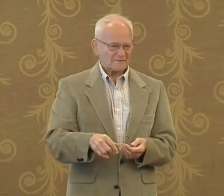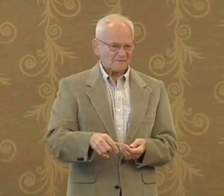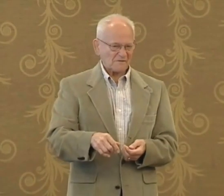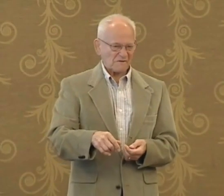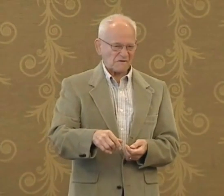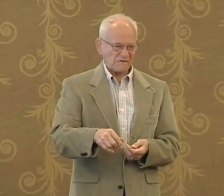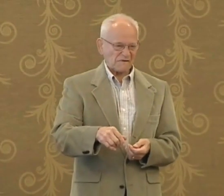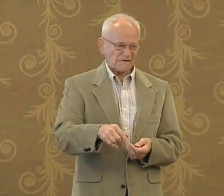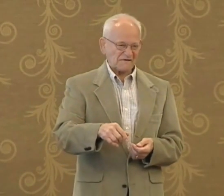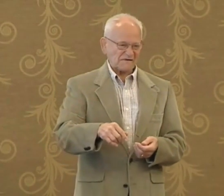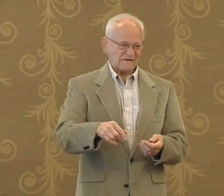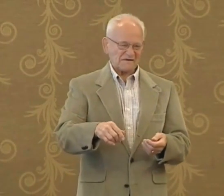Thompson?